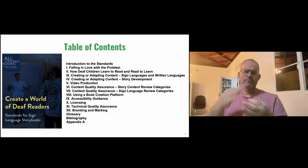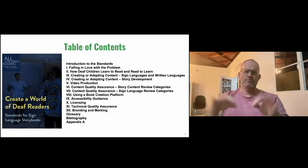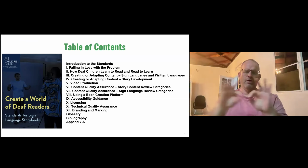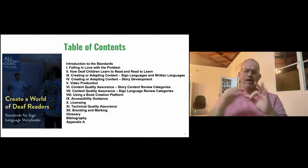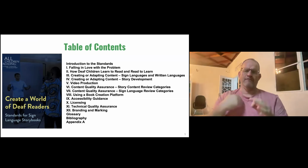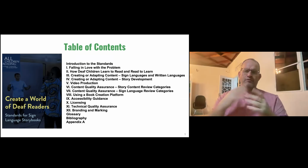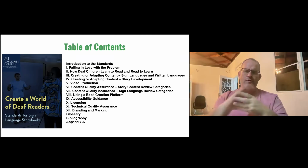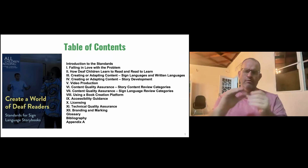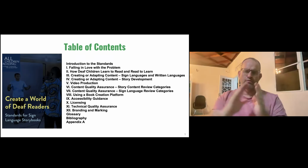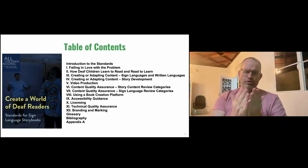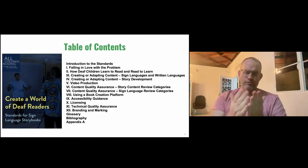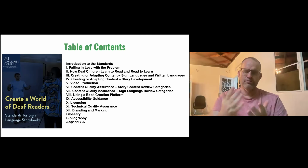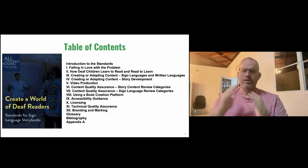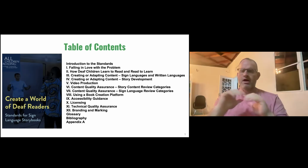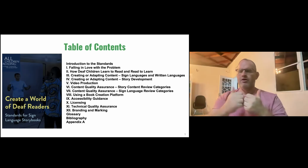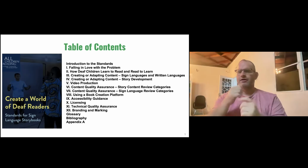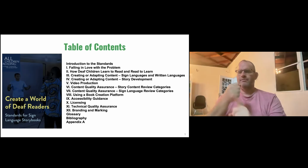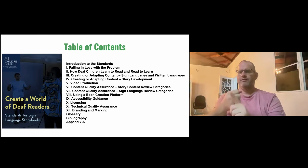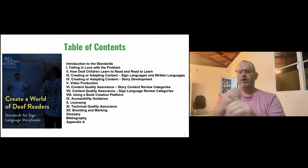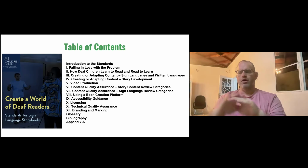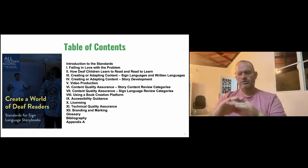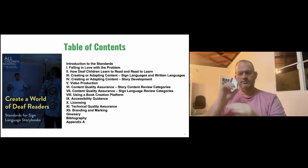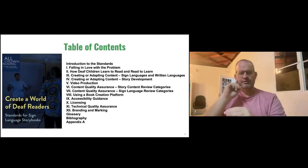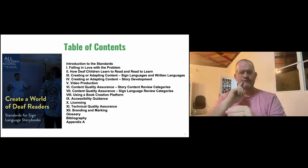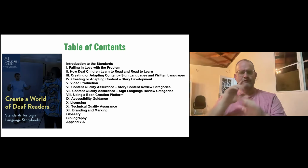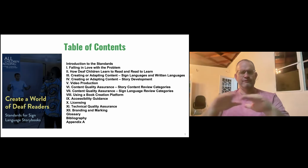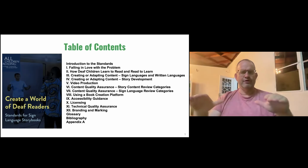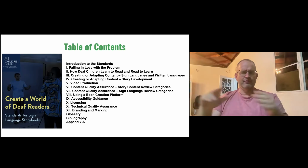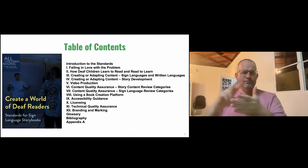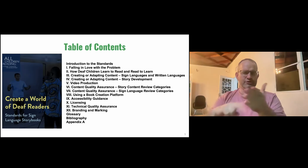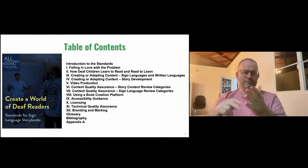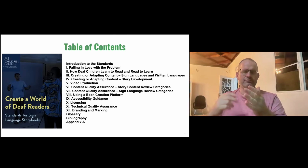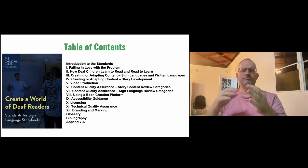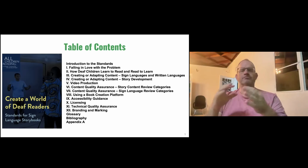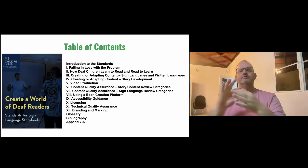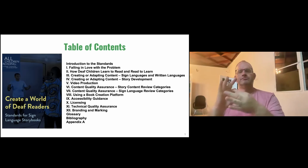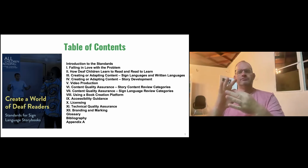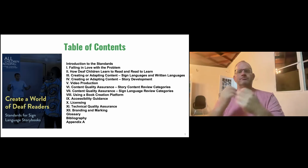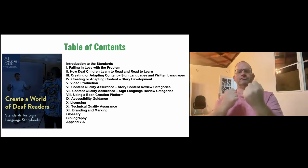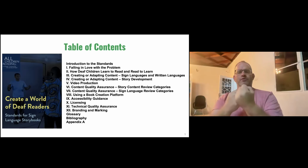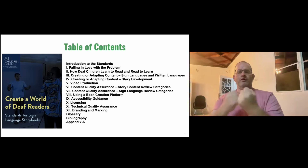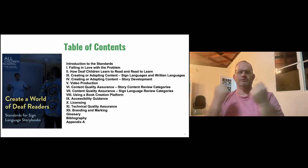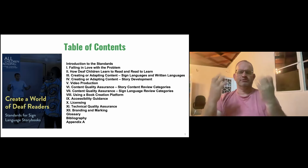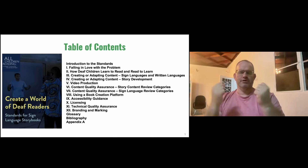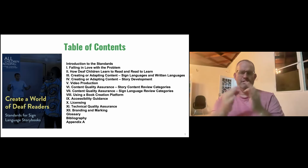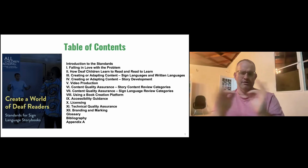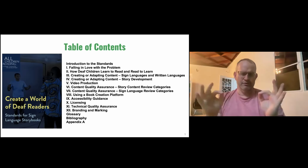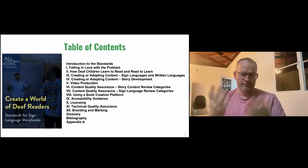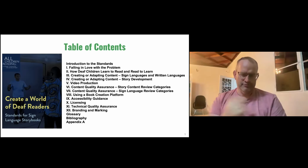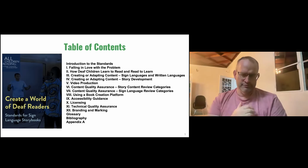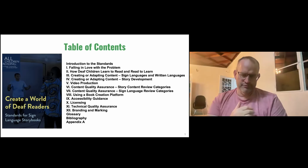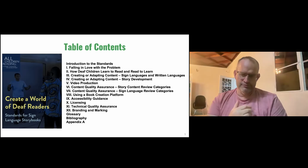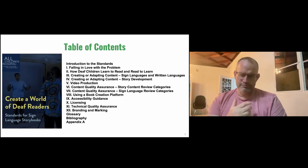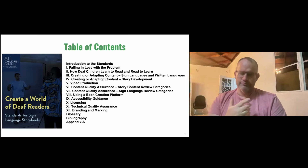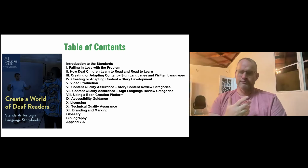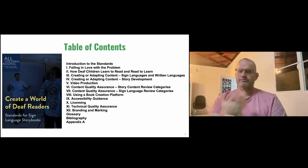We have a total of 12 standards for sign language storybooks, focusing on how it would impact users of